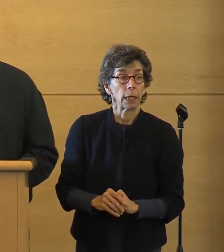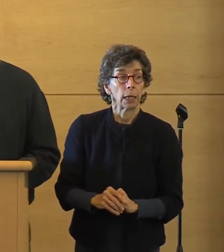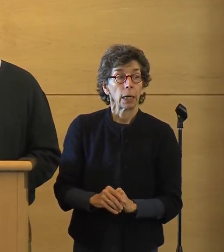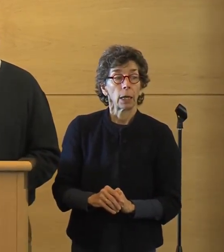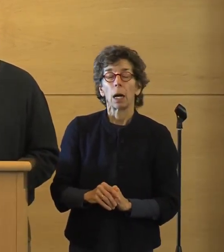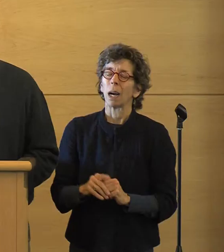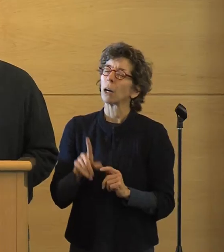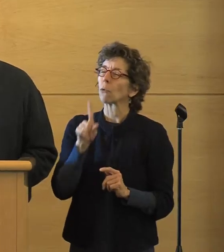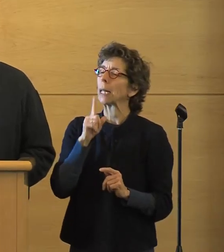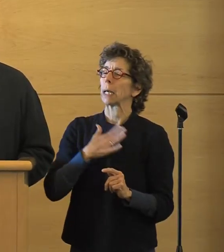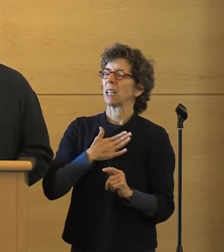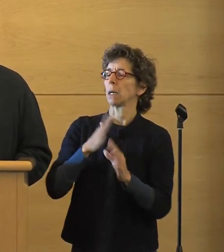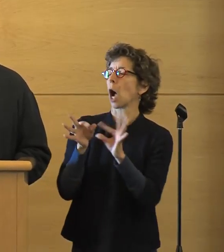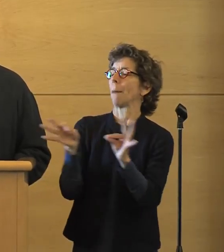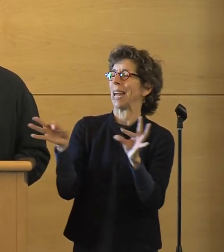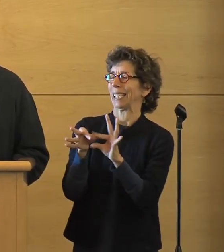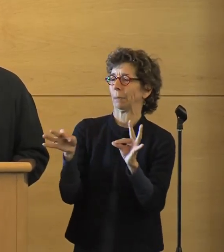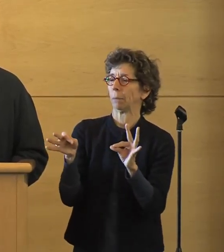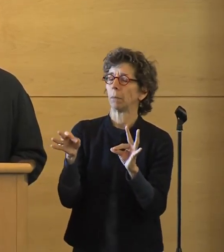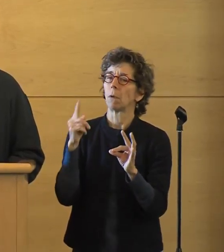Questions about documents?